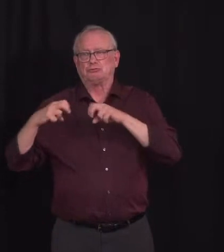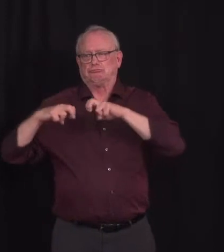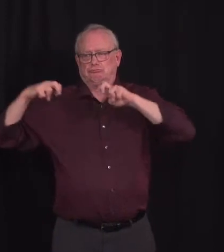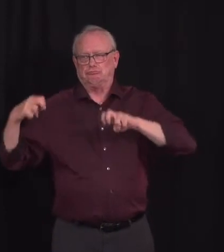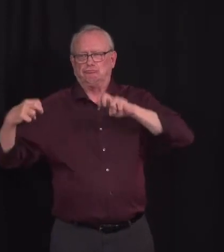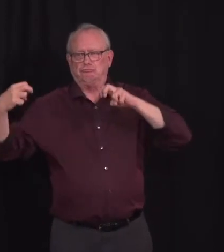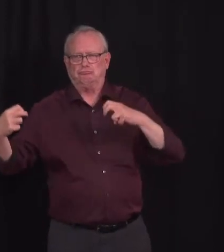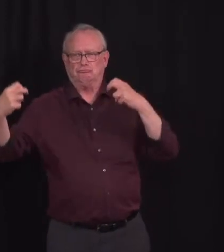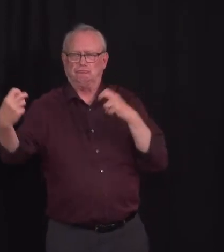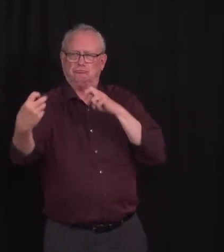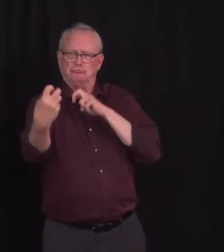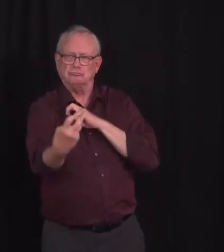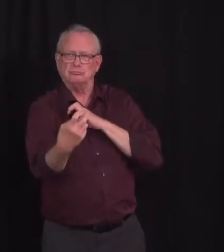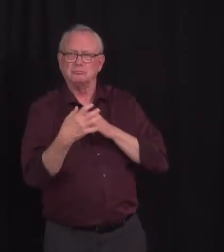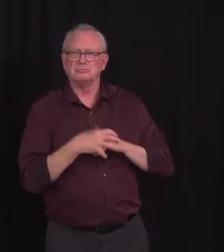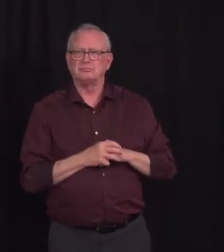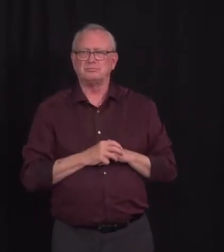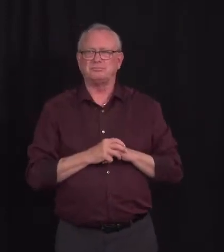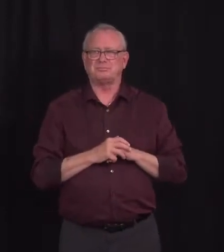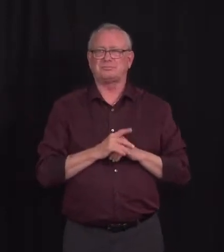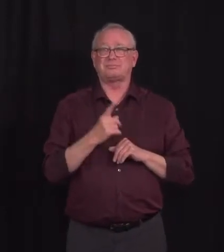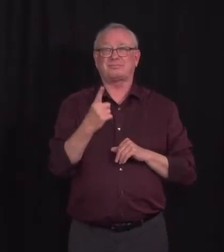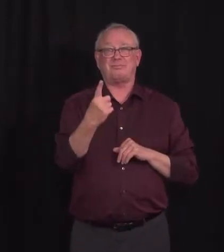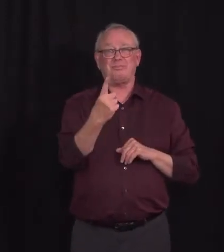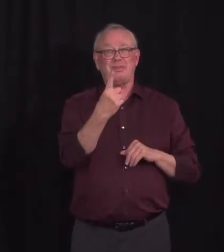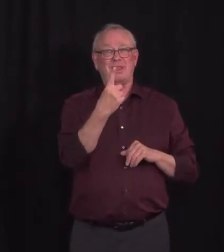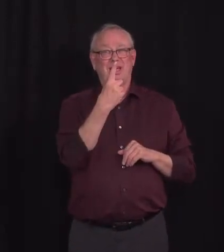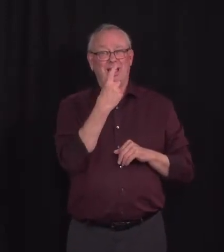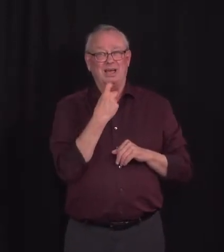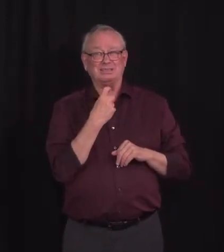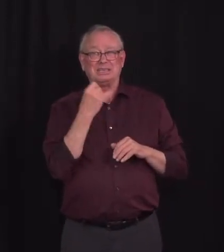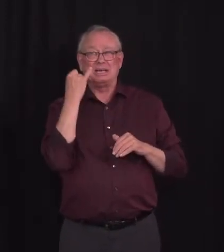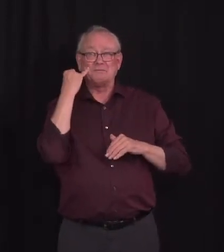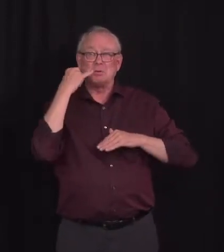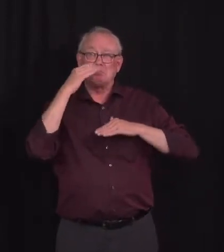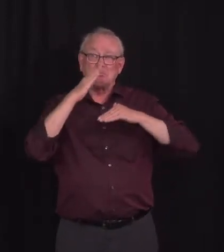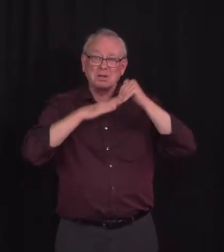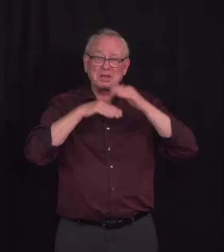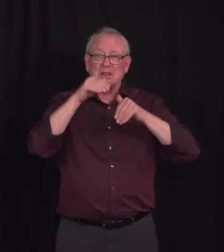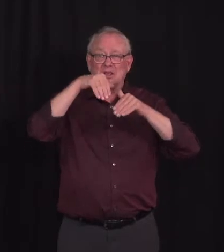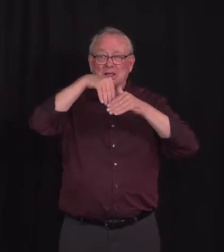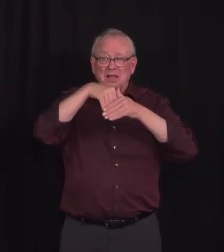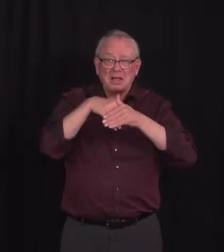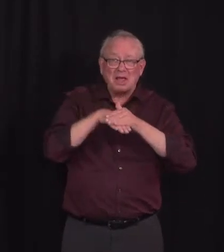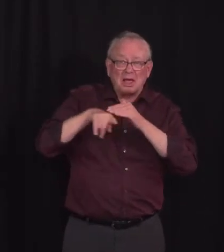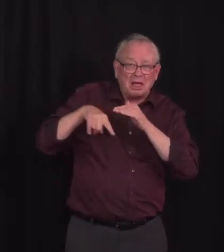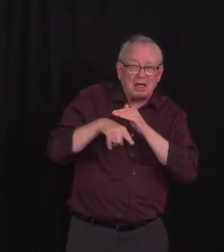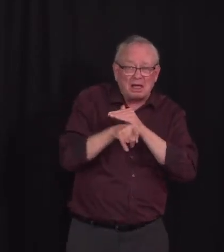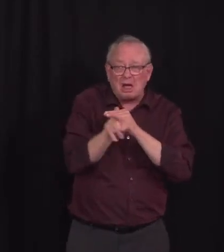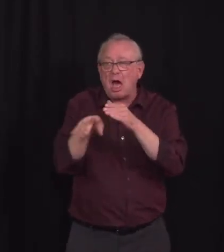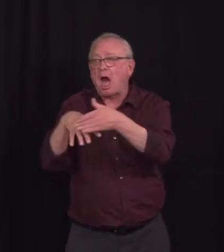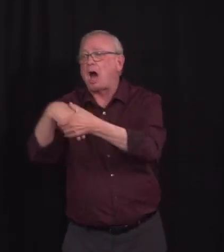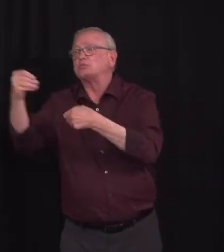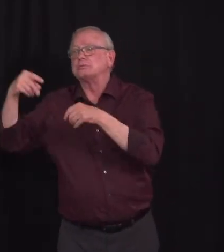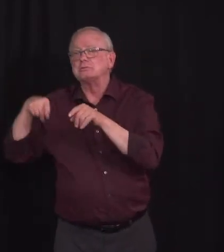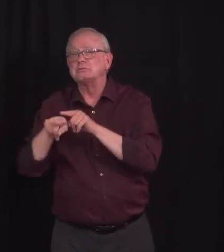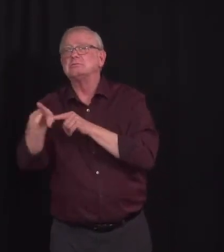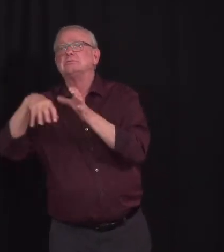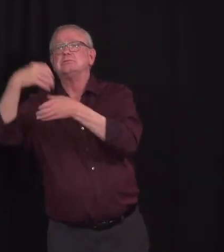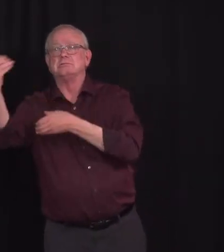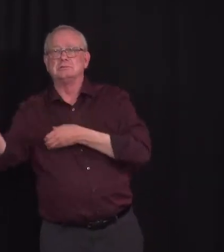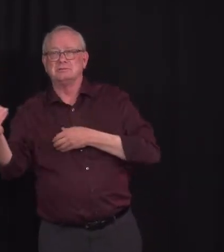other things in different contexts, of course, in workspaces right now, people are able to be indoors